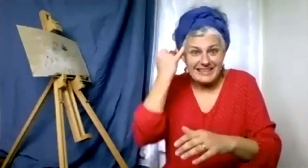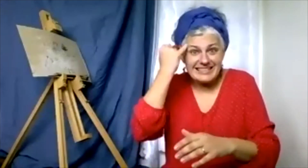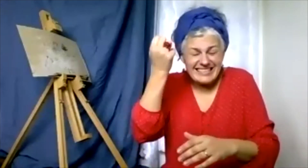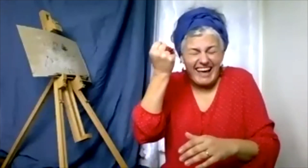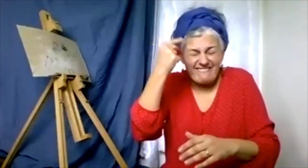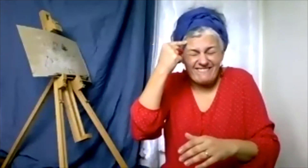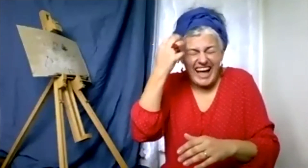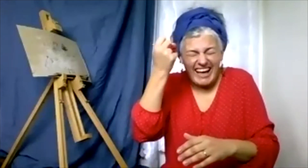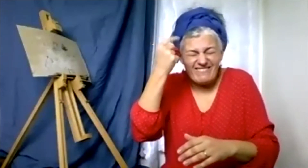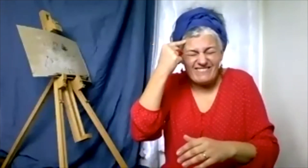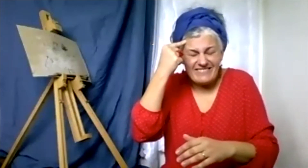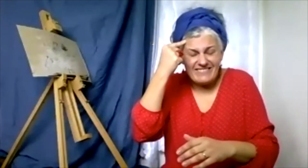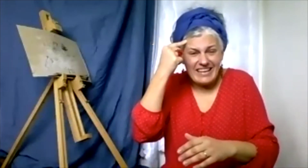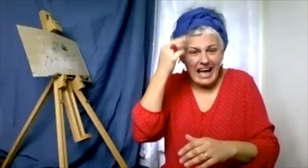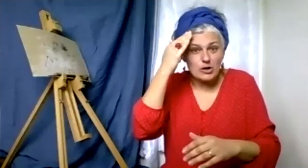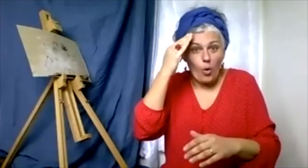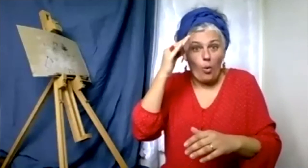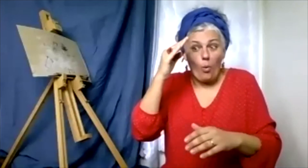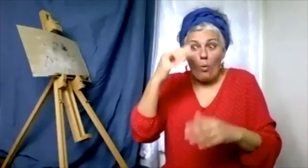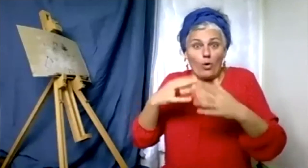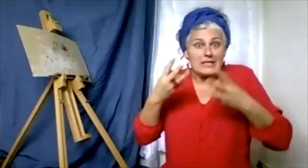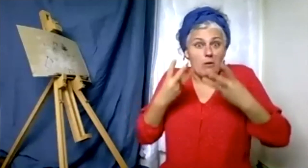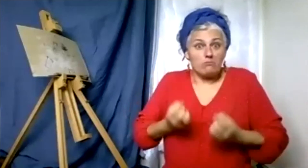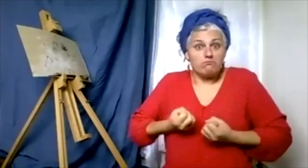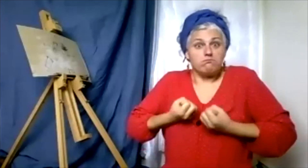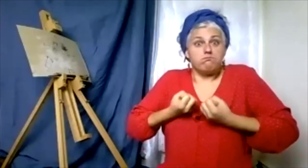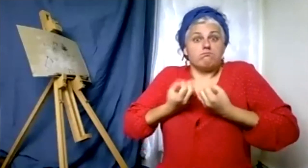I have these ideas in my head. I know exactly what I want to express.